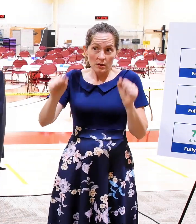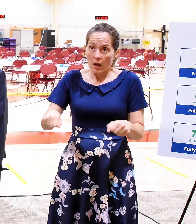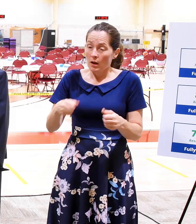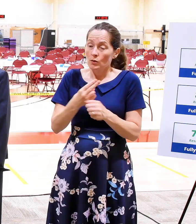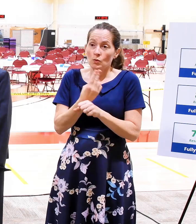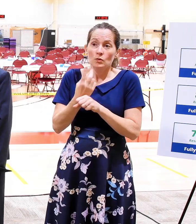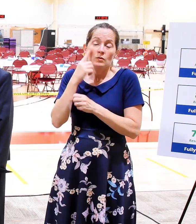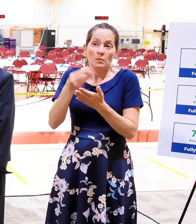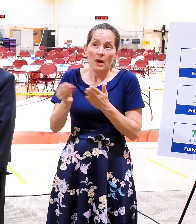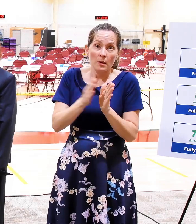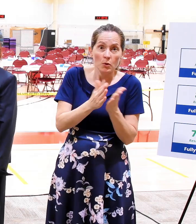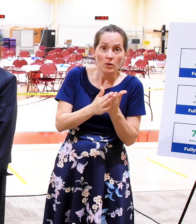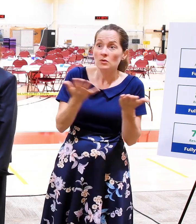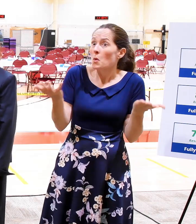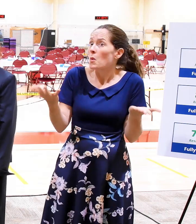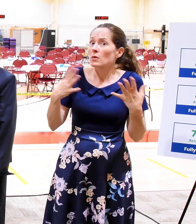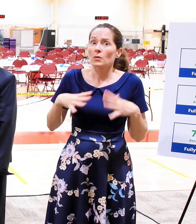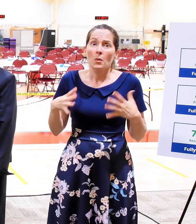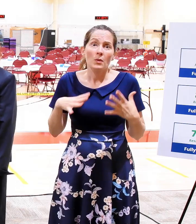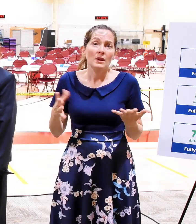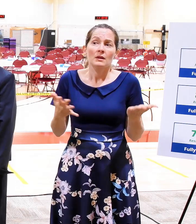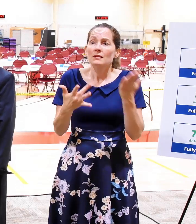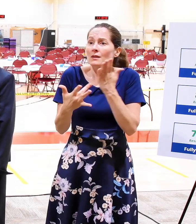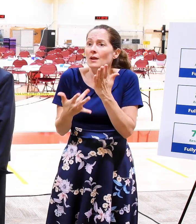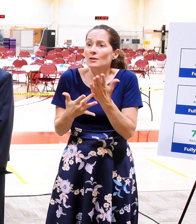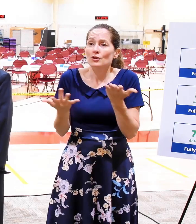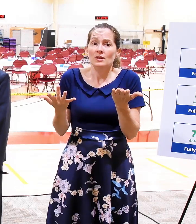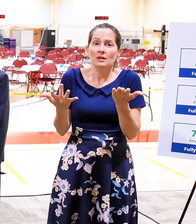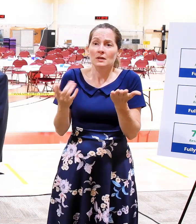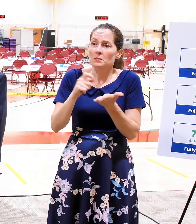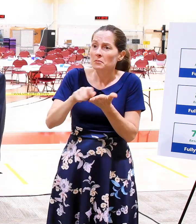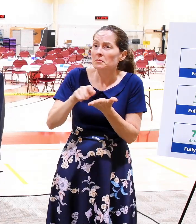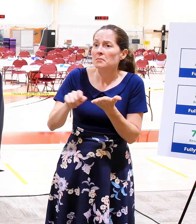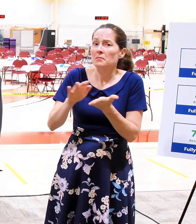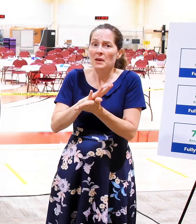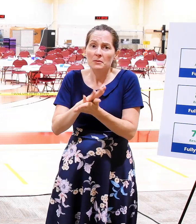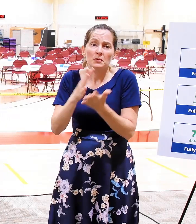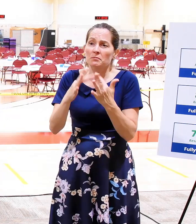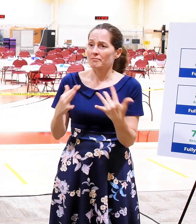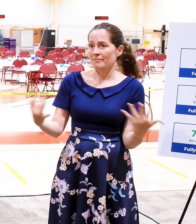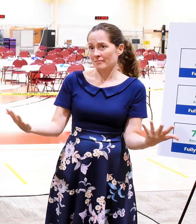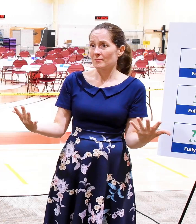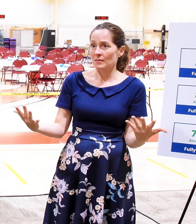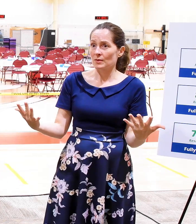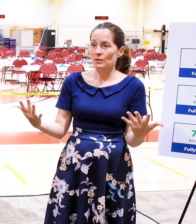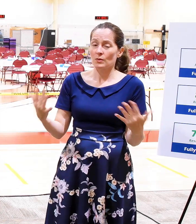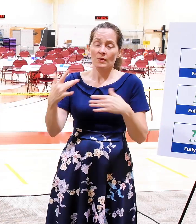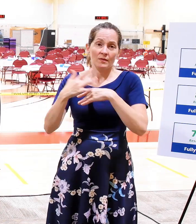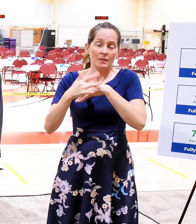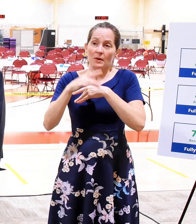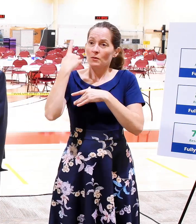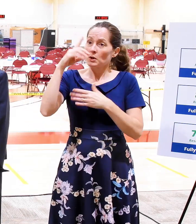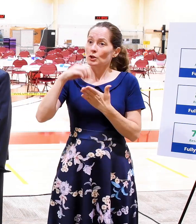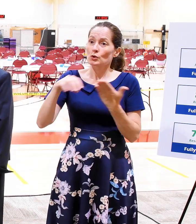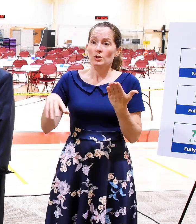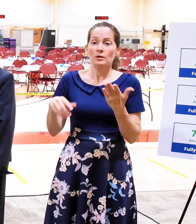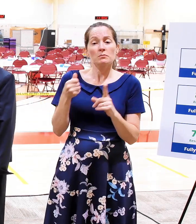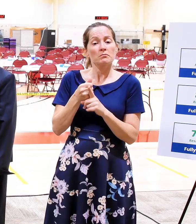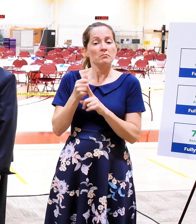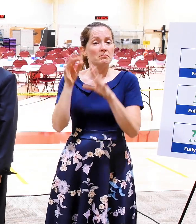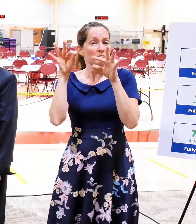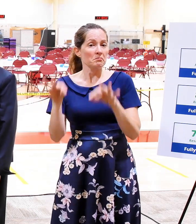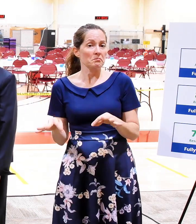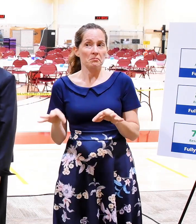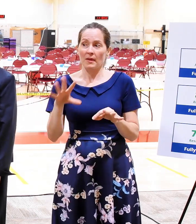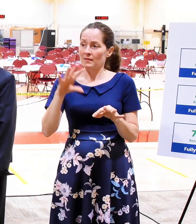as clothing, technology, or supplies. The credit is for eligible students to spend as our appreciation for them taking